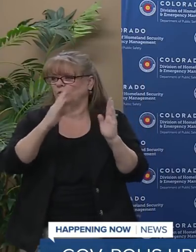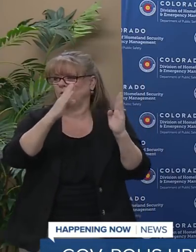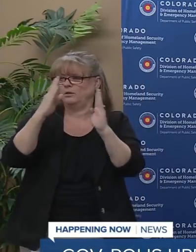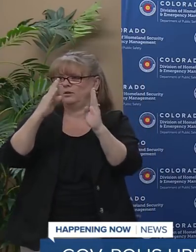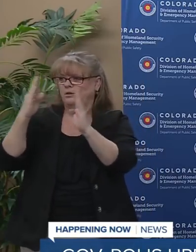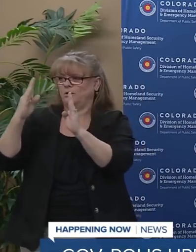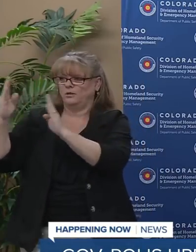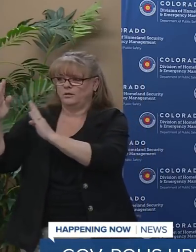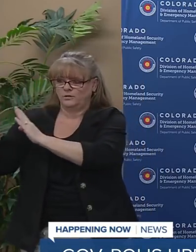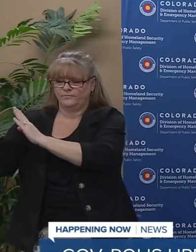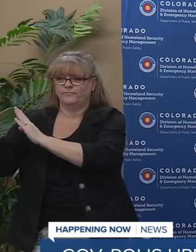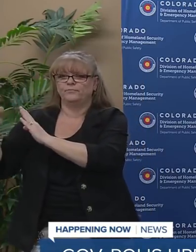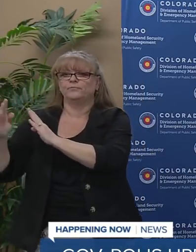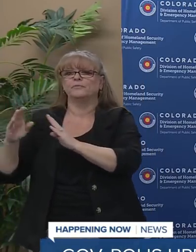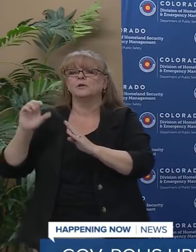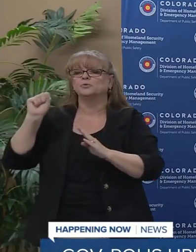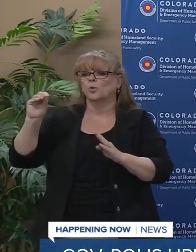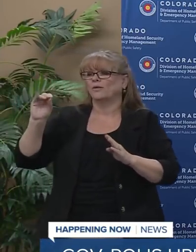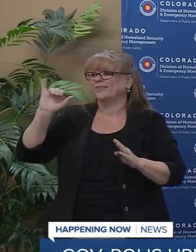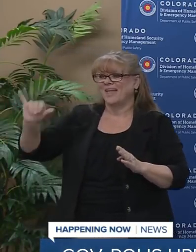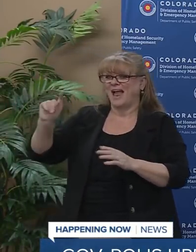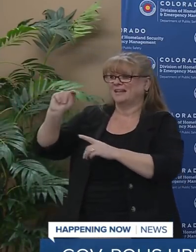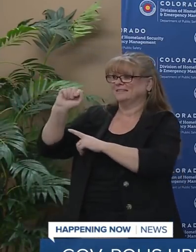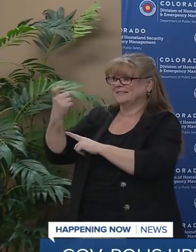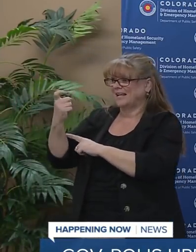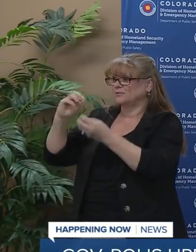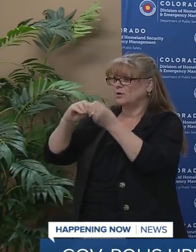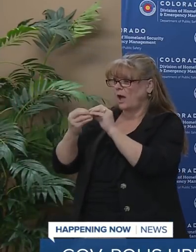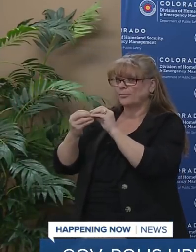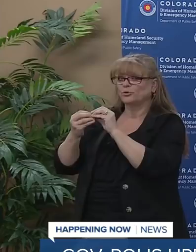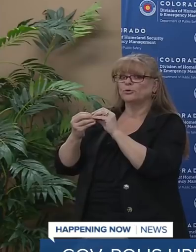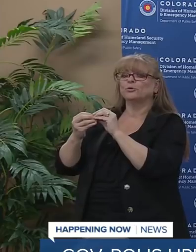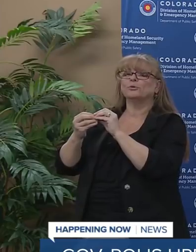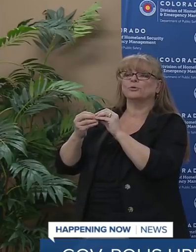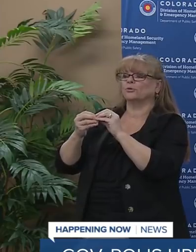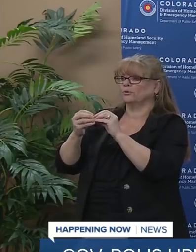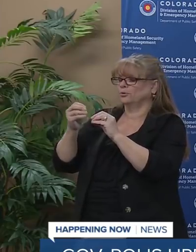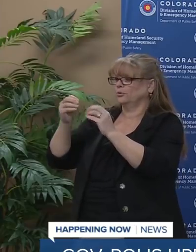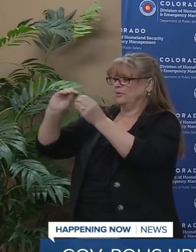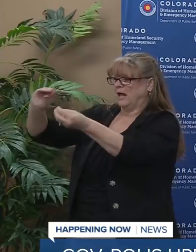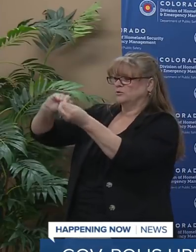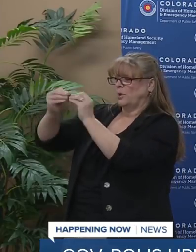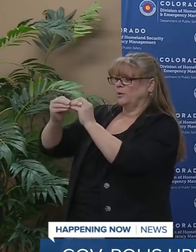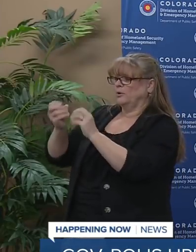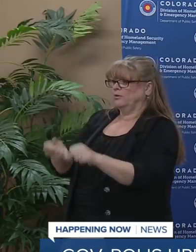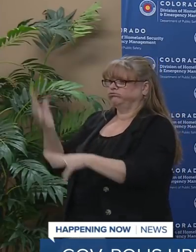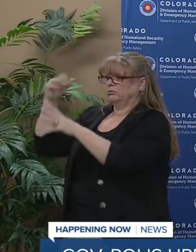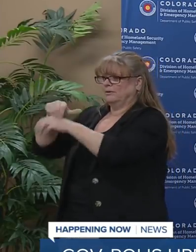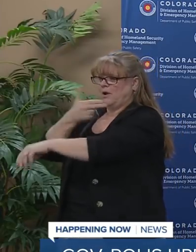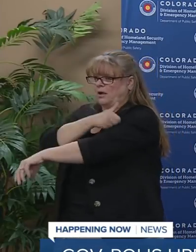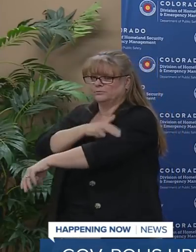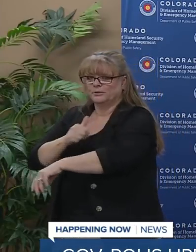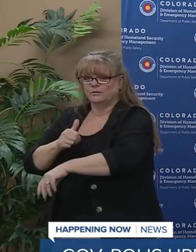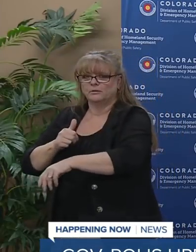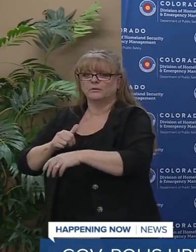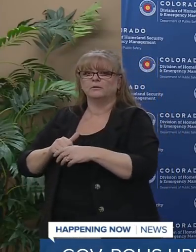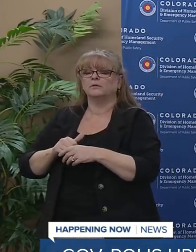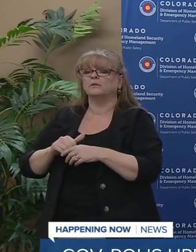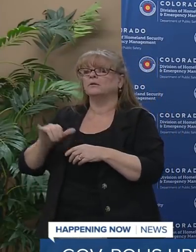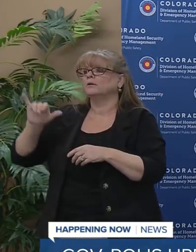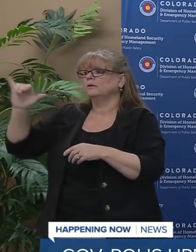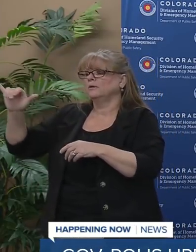number and the diagnosis number will still continue to increase for a number of days before that tapers off because of the